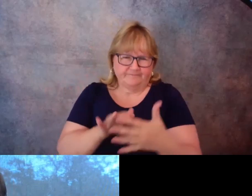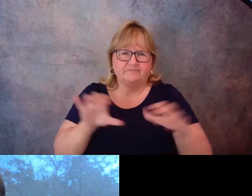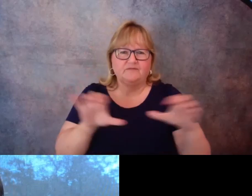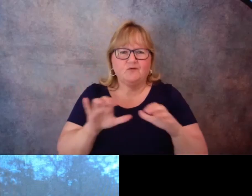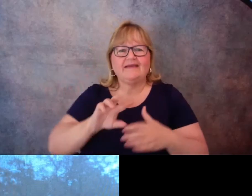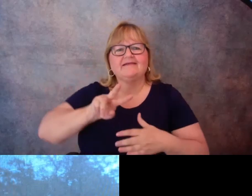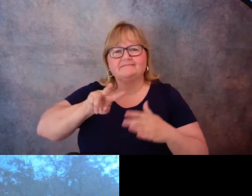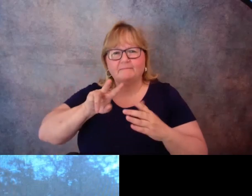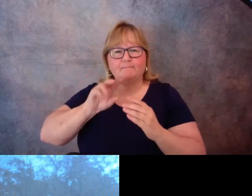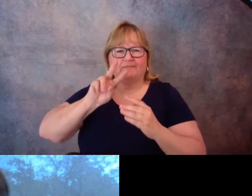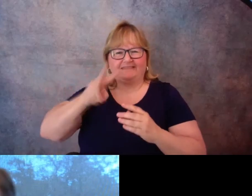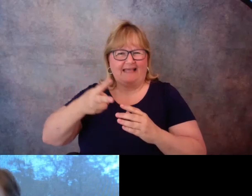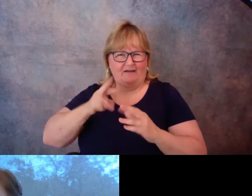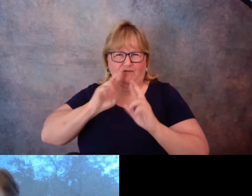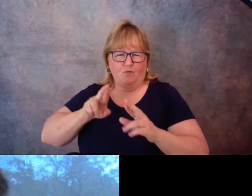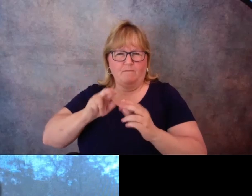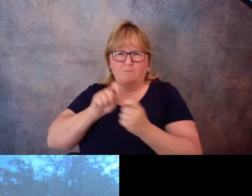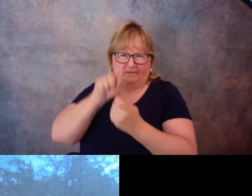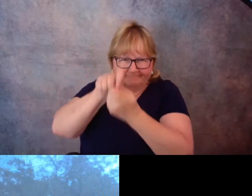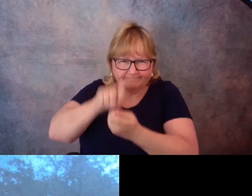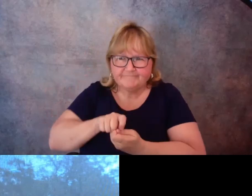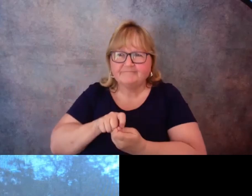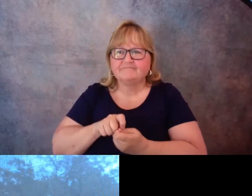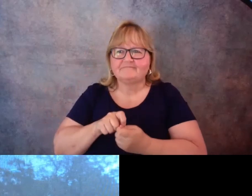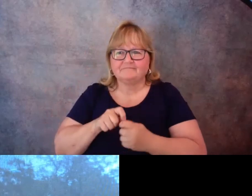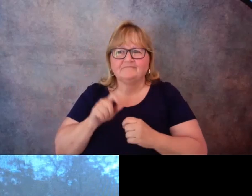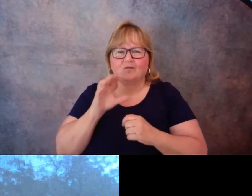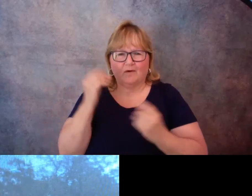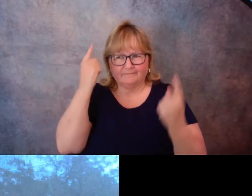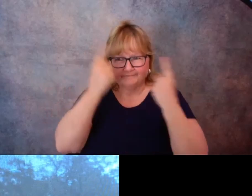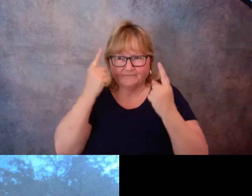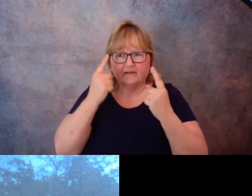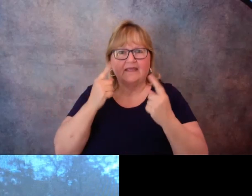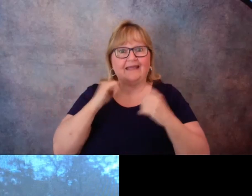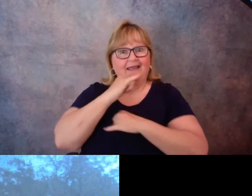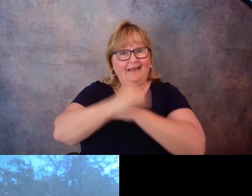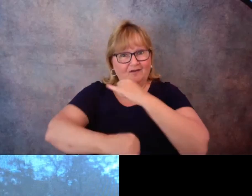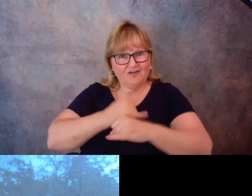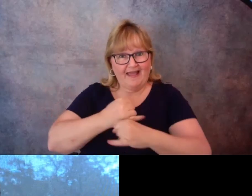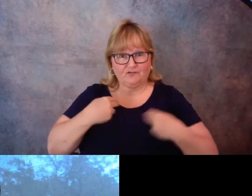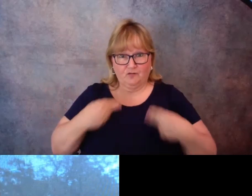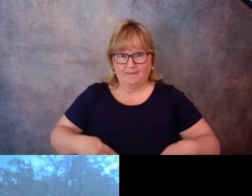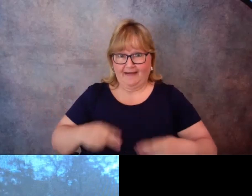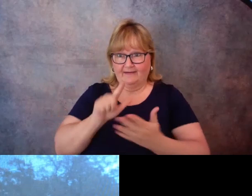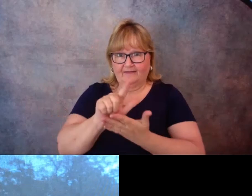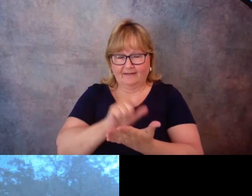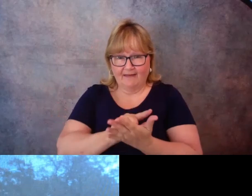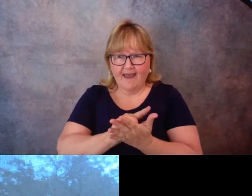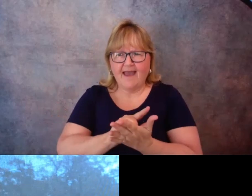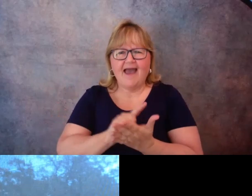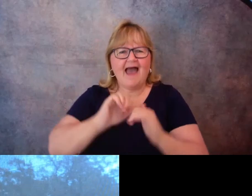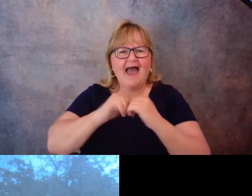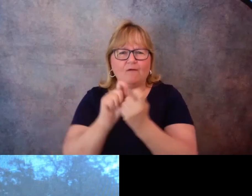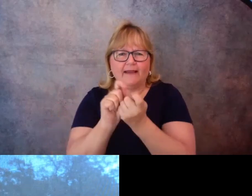hostilities, which decoded what that means as international humanitarian law and how it can be